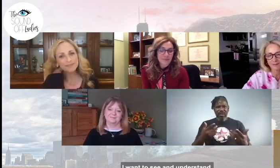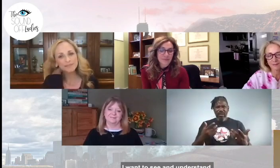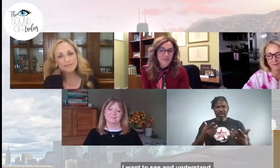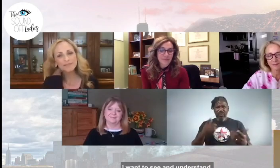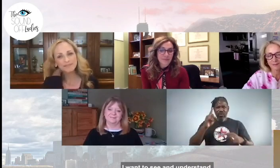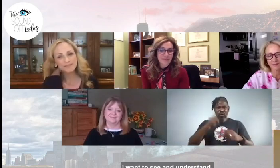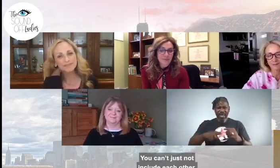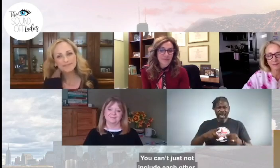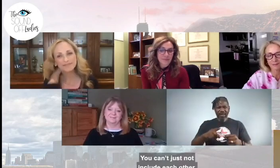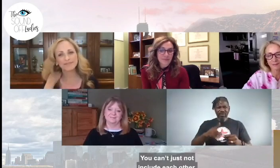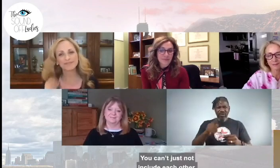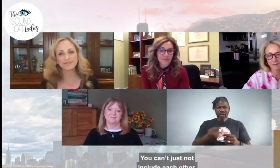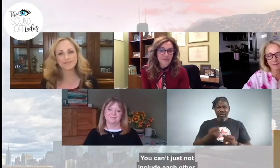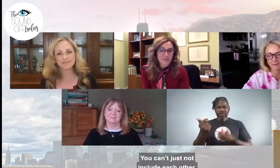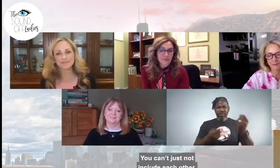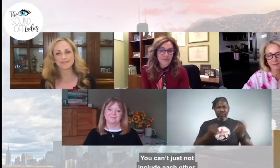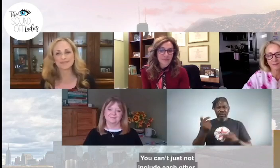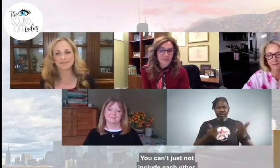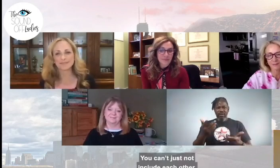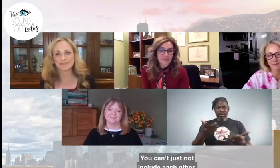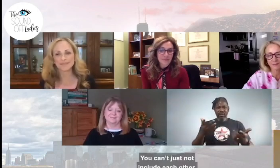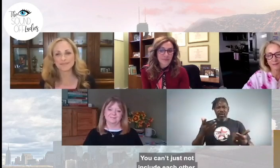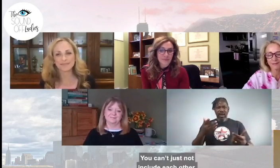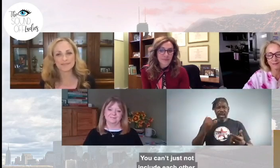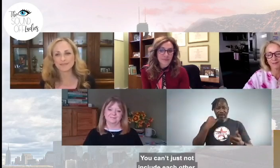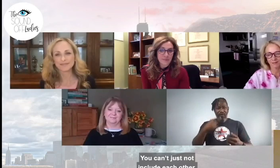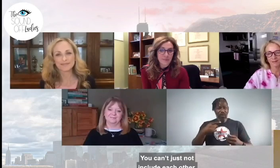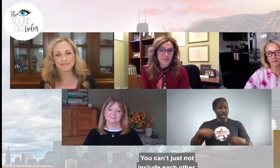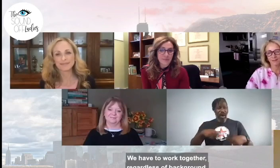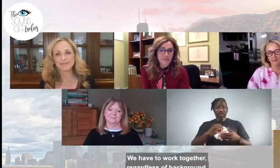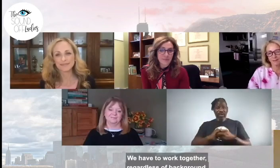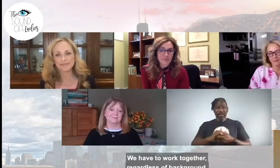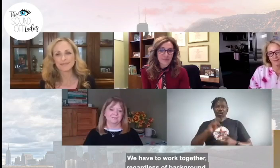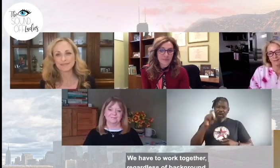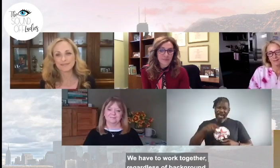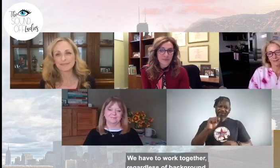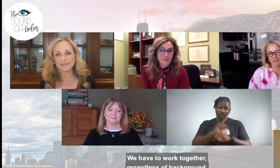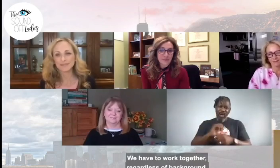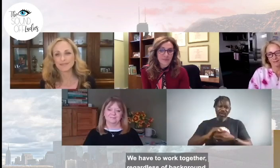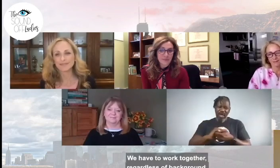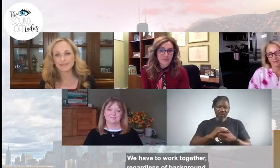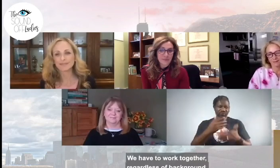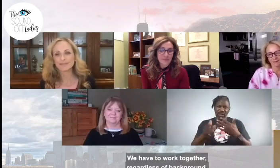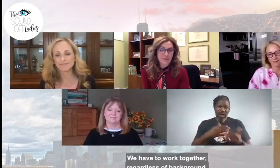And I want to see and understand how people can not just include each other. We have to work together,